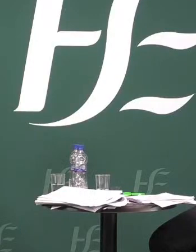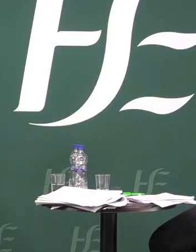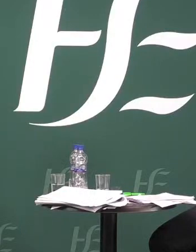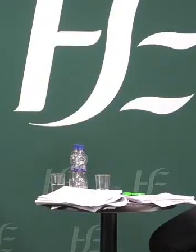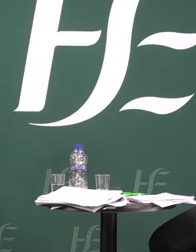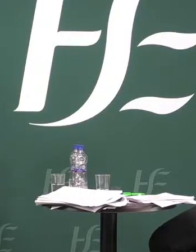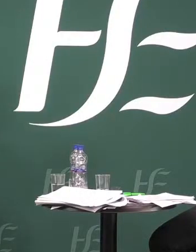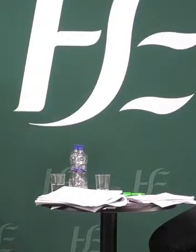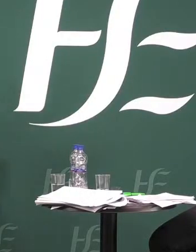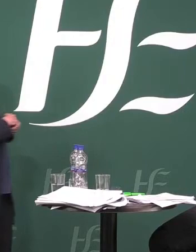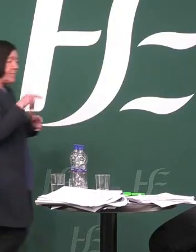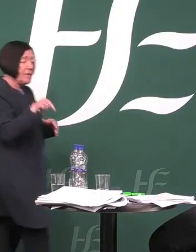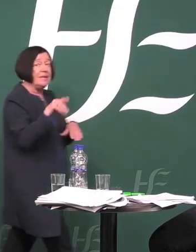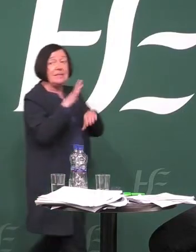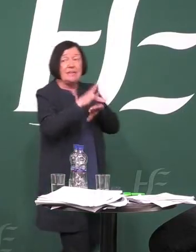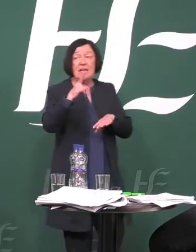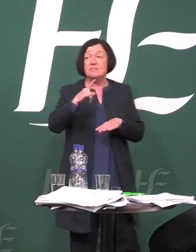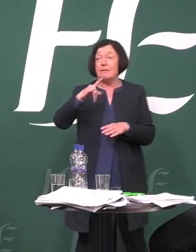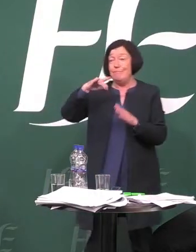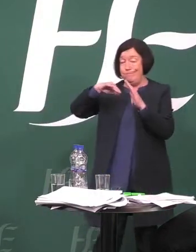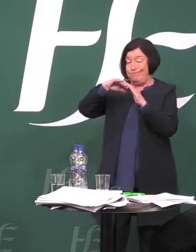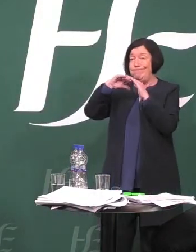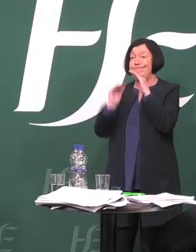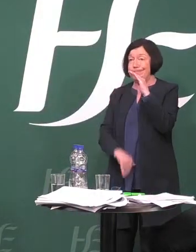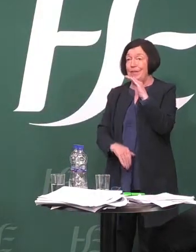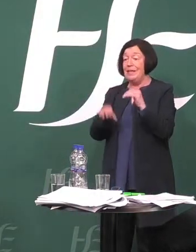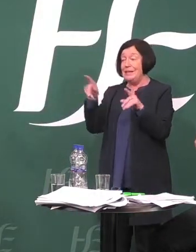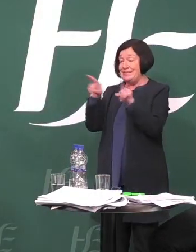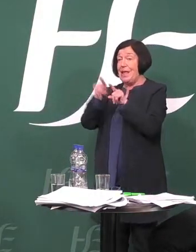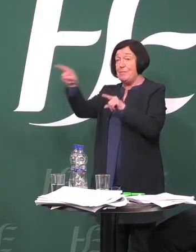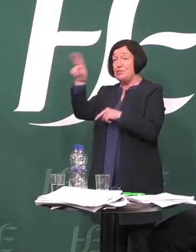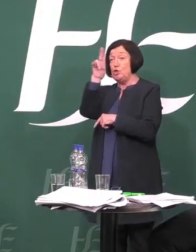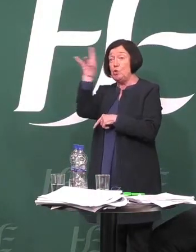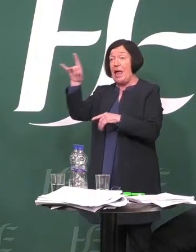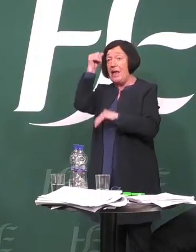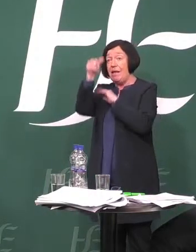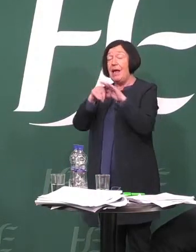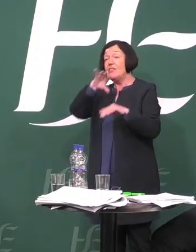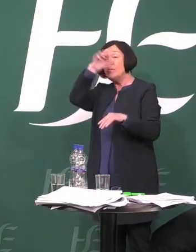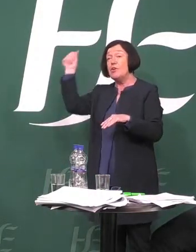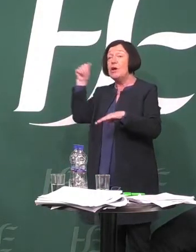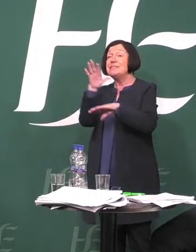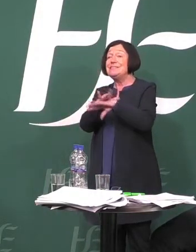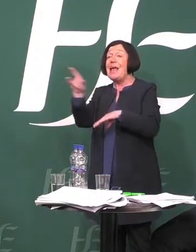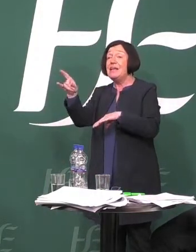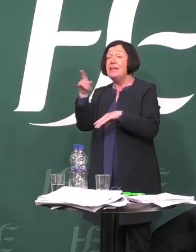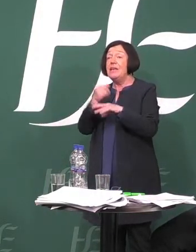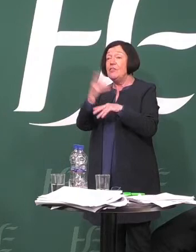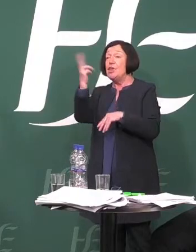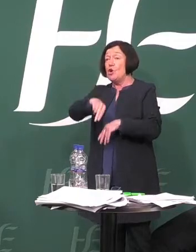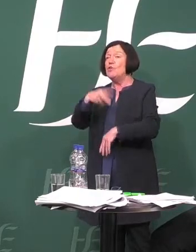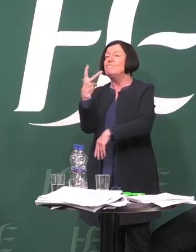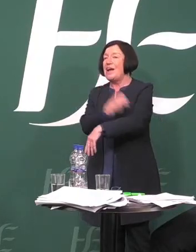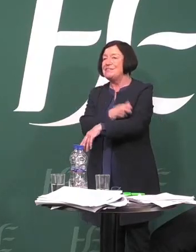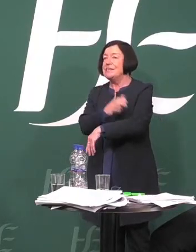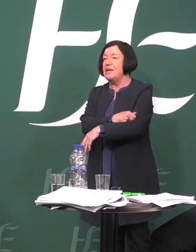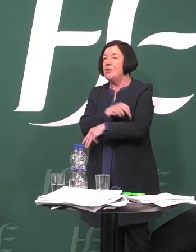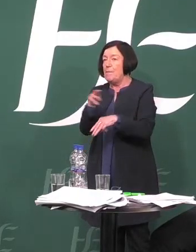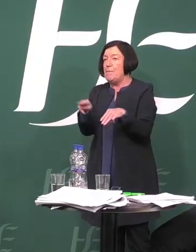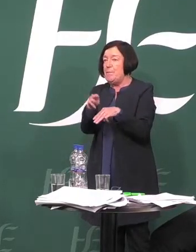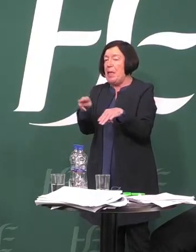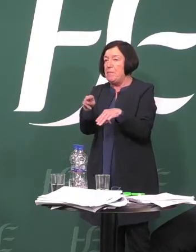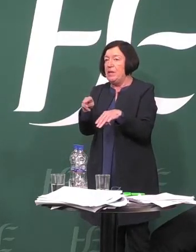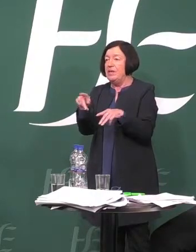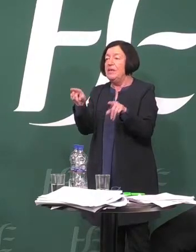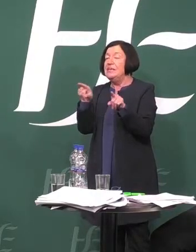The deaths have gone down, definitely reflected in the UK experience, and also the majority of deaths are in the unvaccinated population, looking back